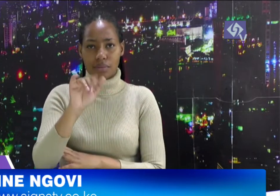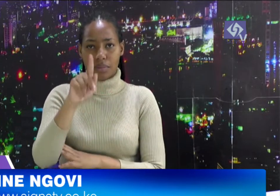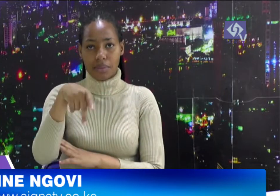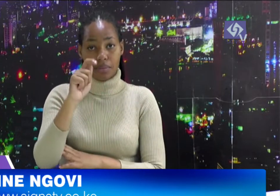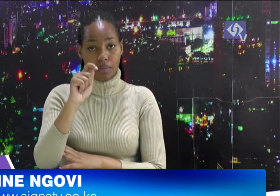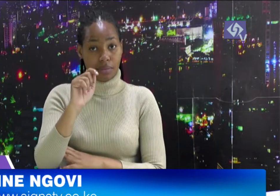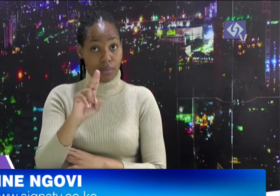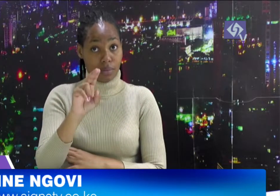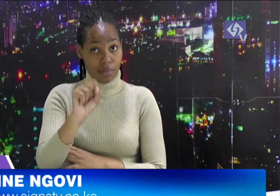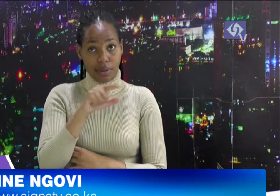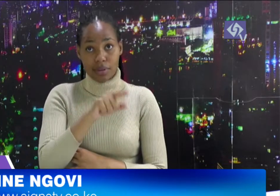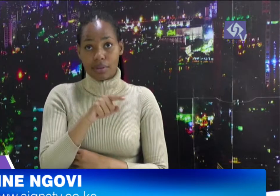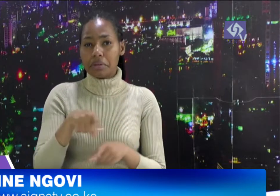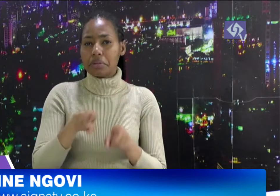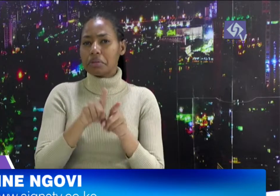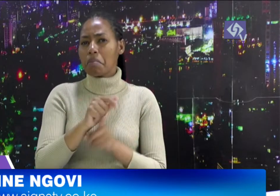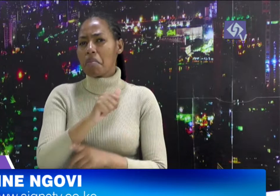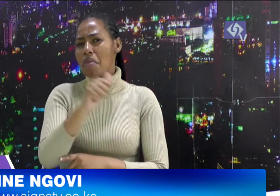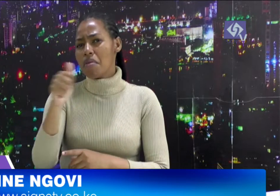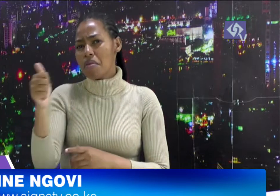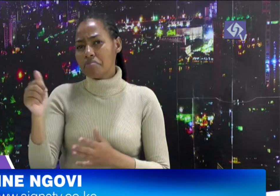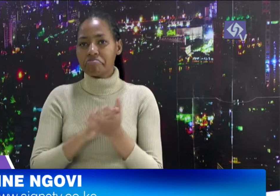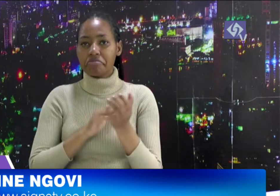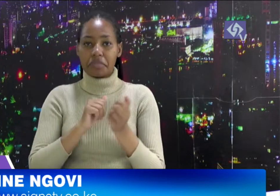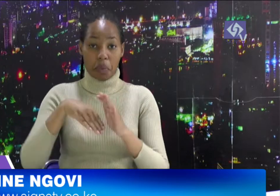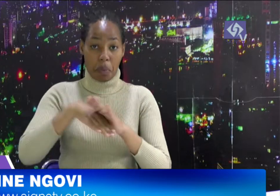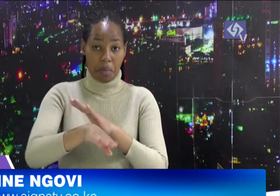another disastrous plant.